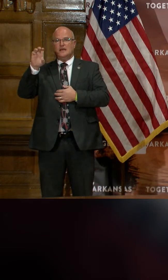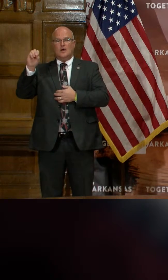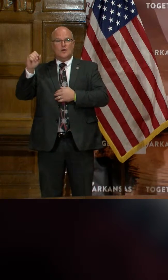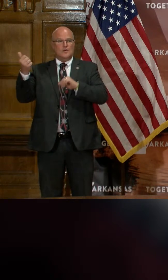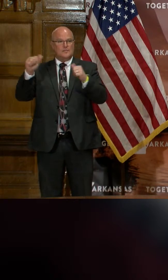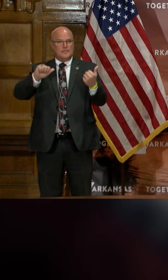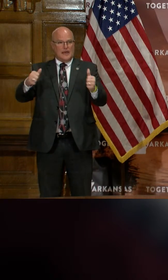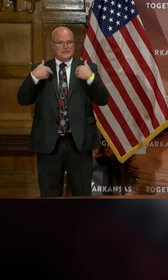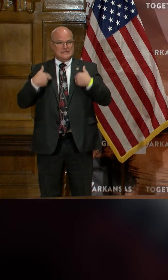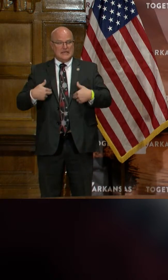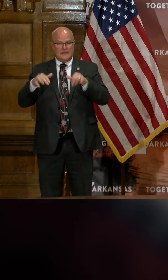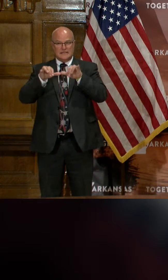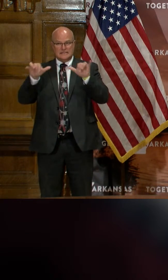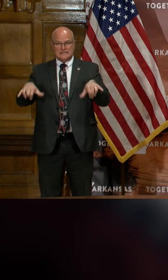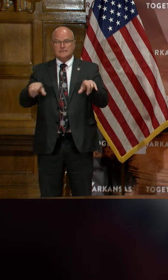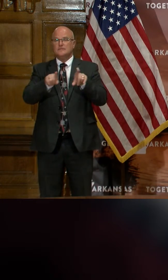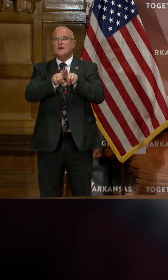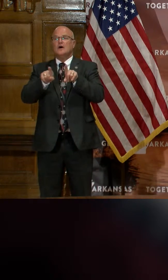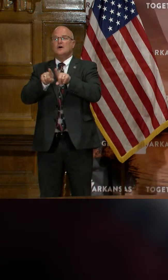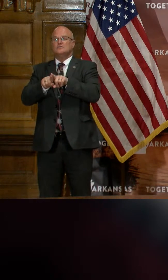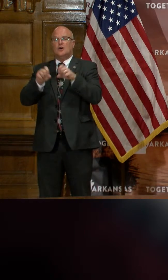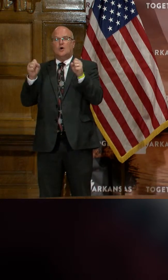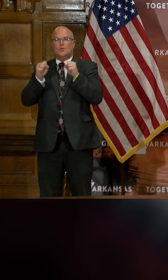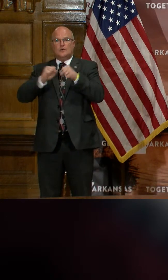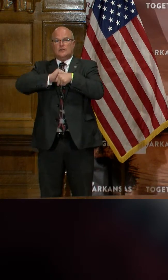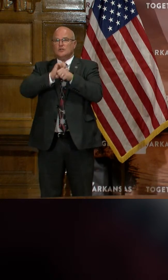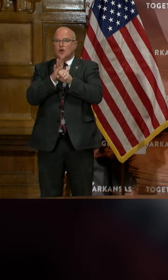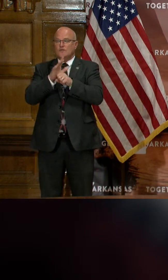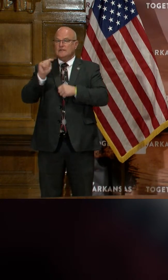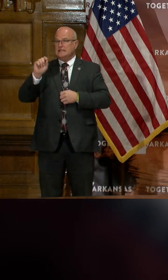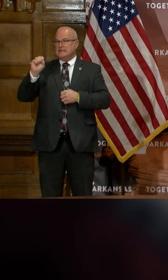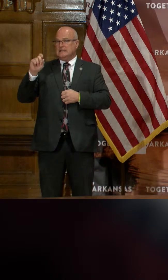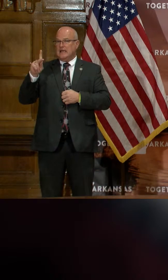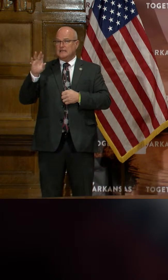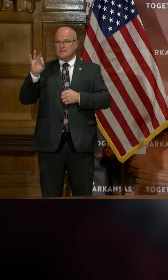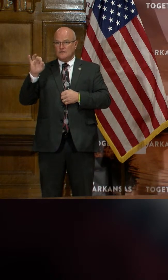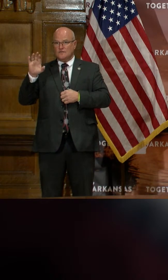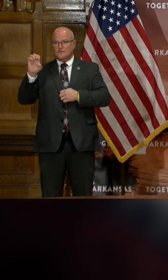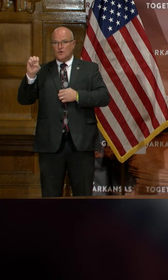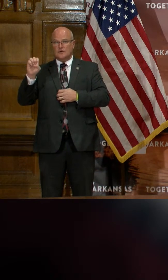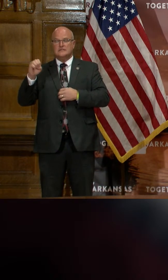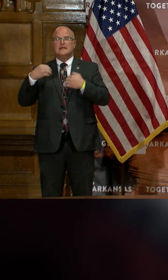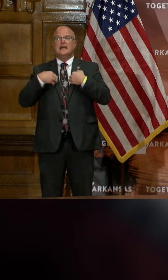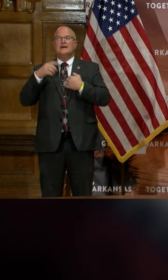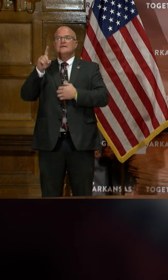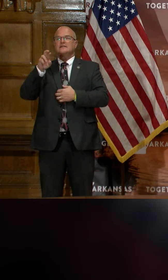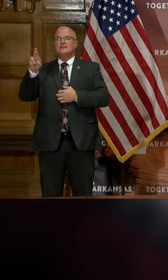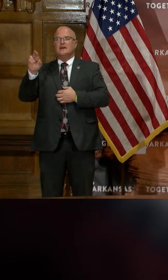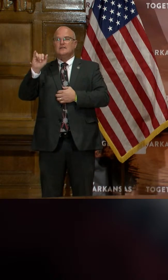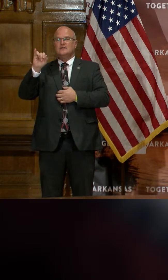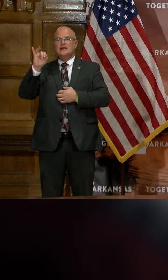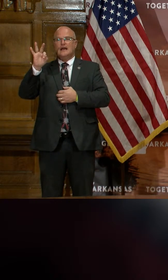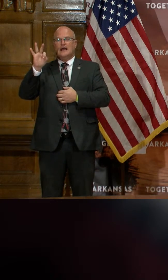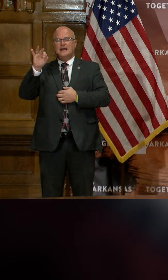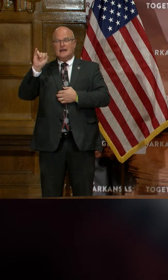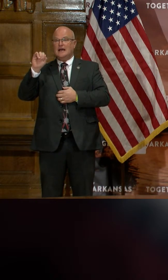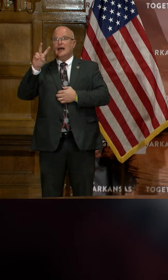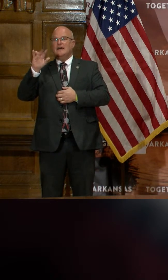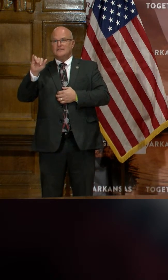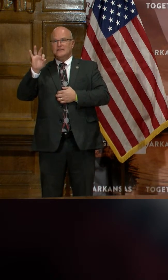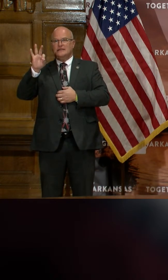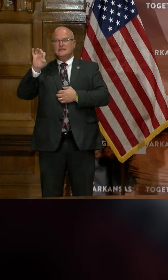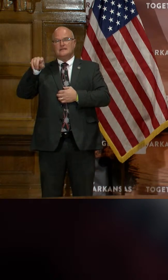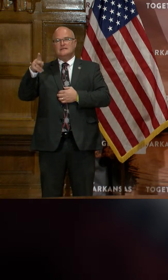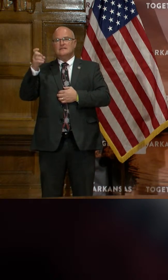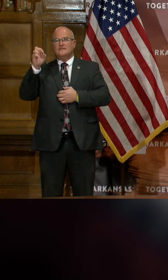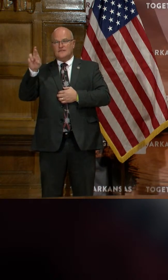Health Systems, who's also on our Winter COVID-19 Task Force. Then we have Dr. Ivy Pfeffer of the Department of Education. So